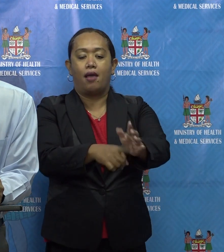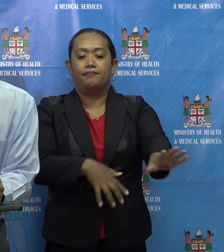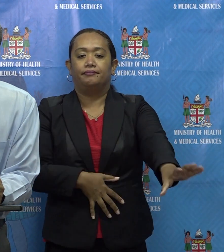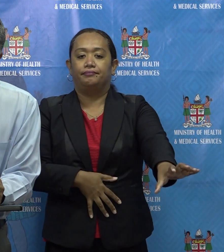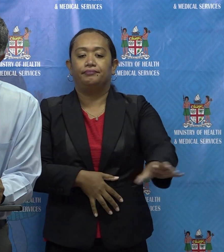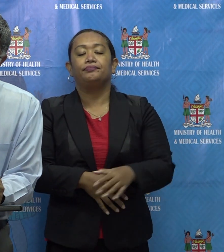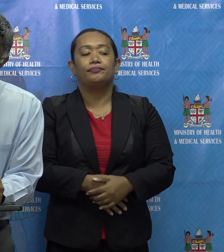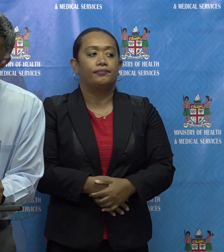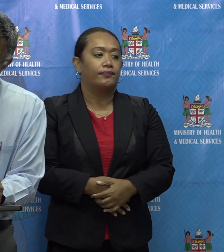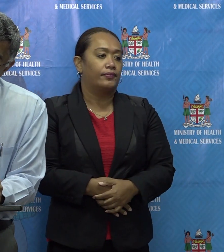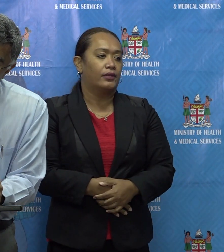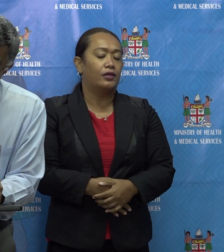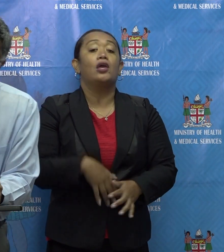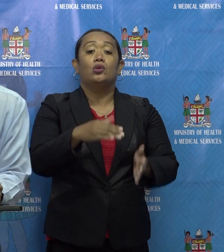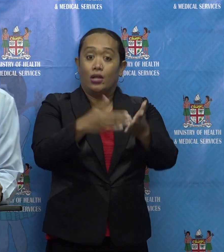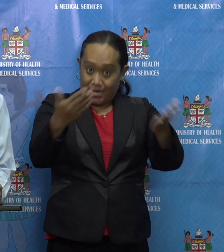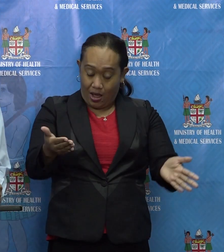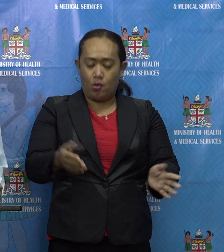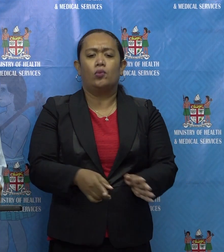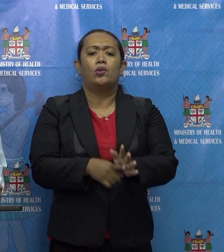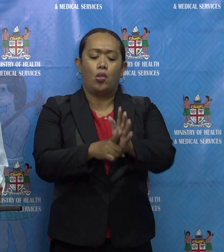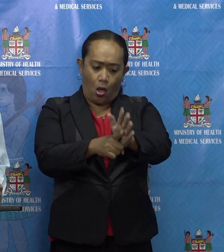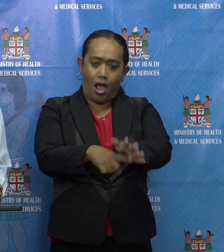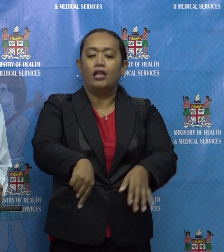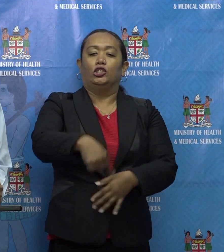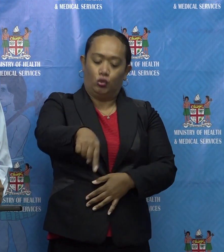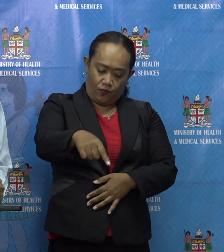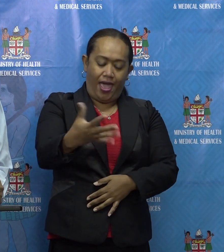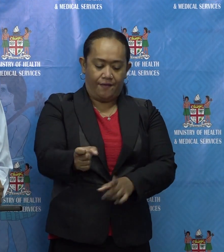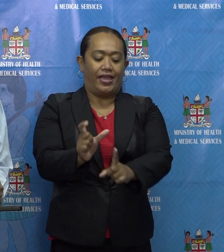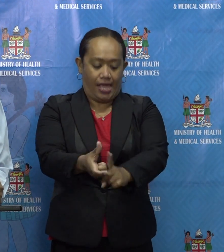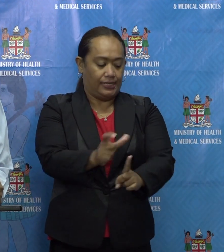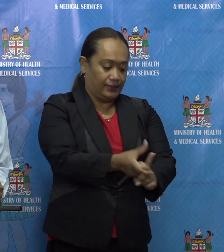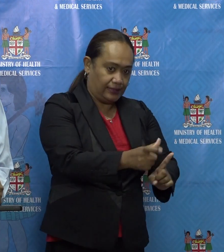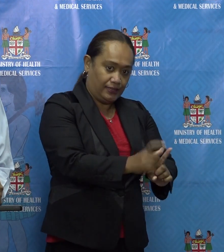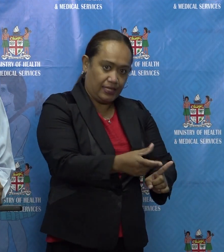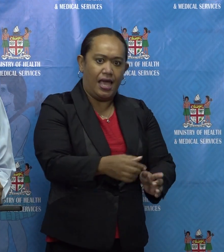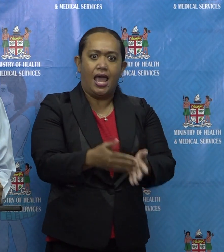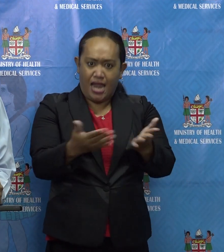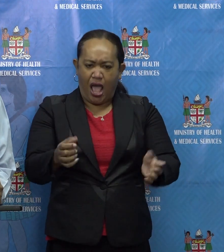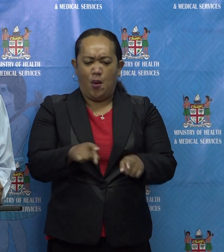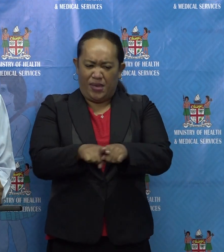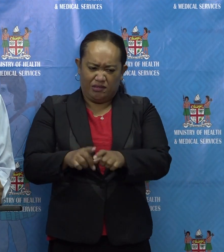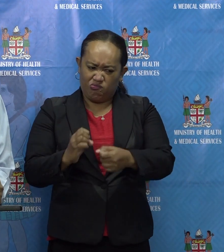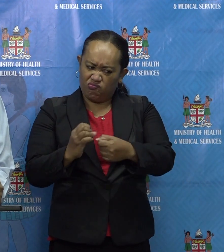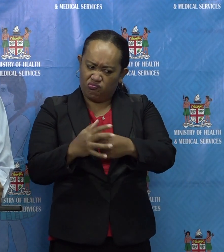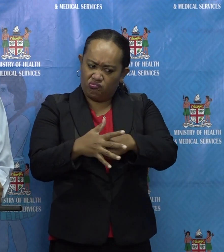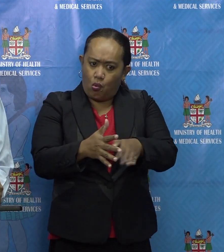The recent cases from Lautoka and Suva are troubling, as they point to a wider transmission in these